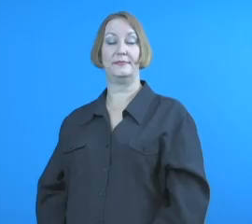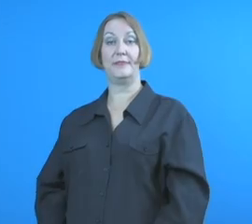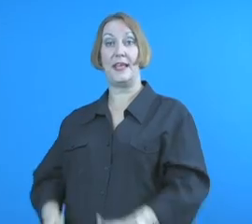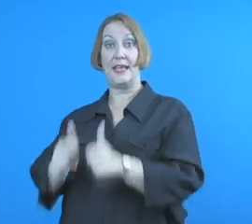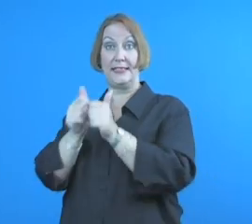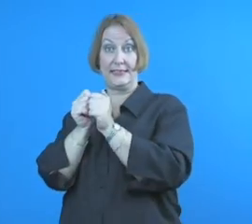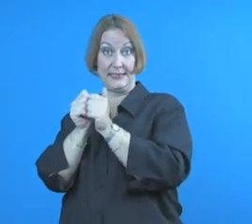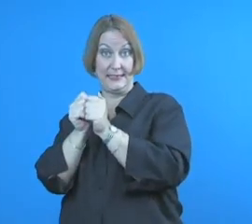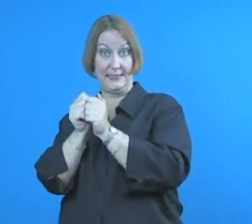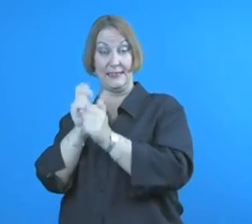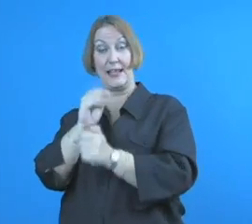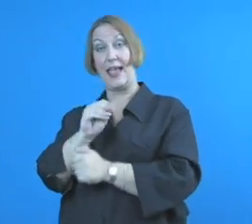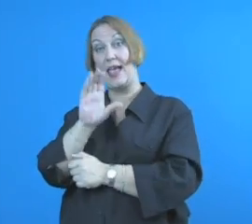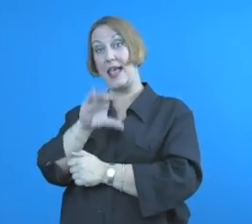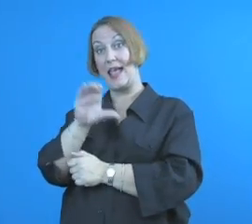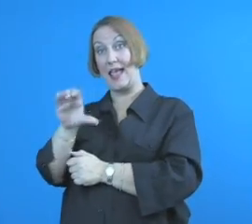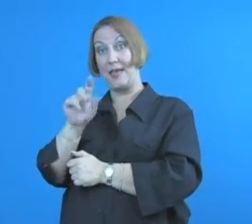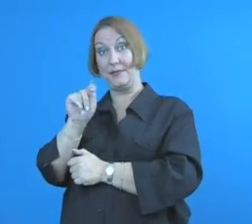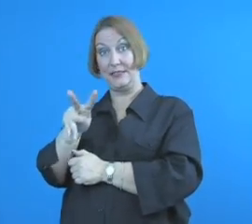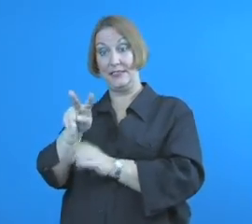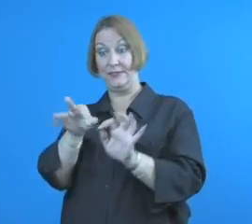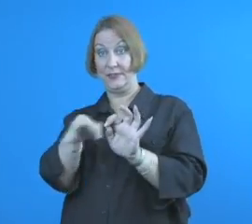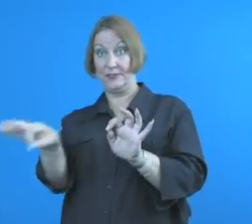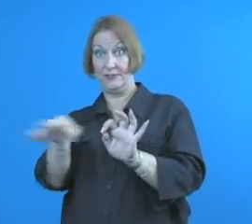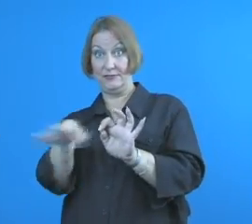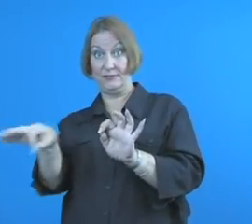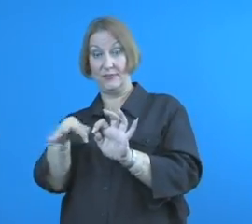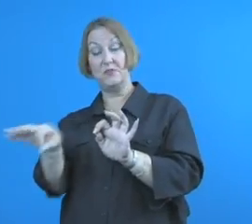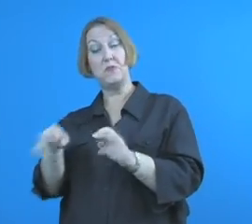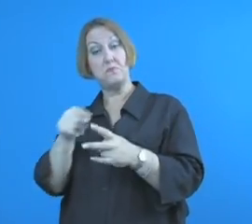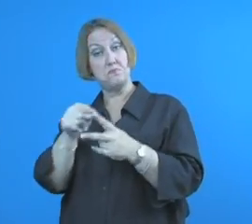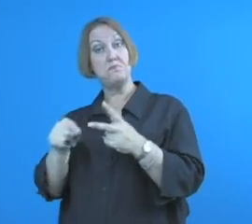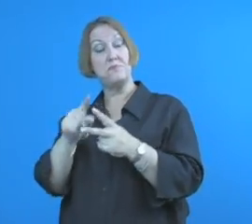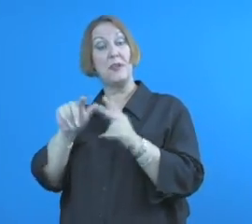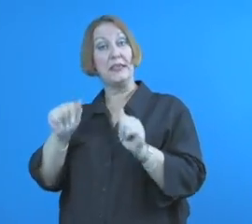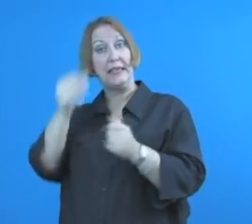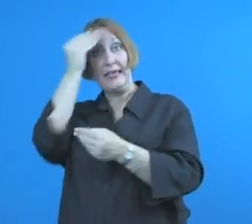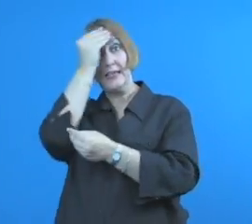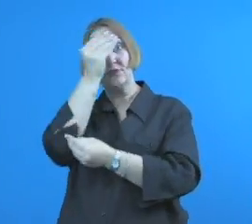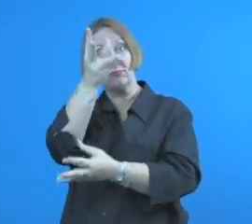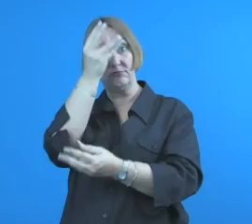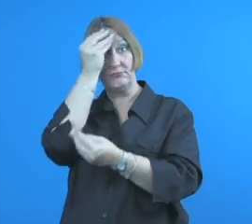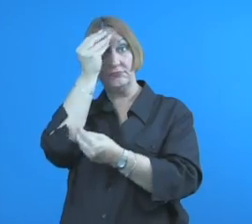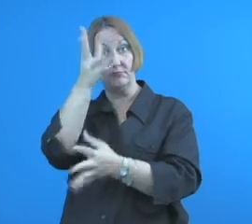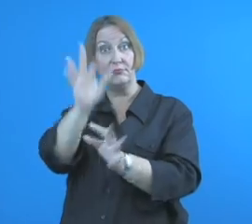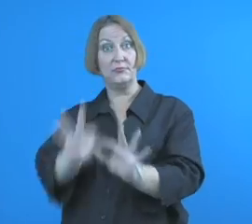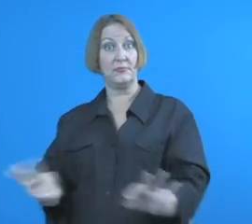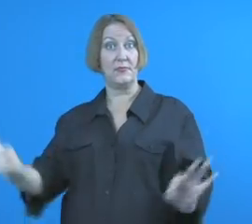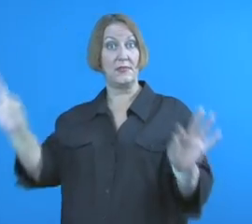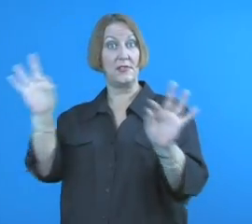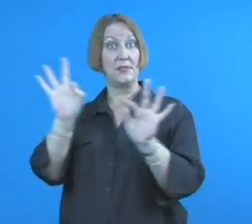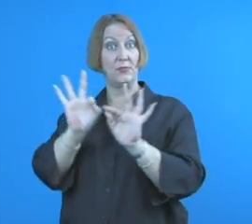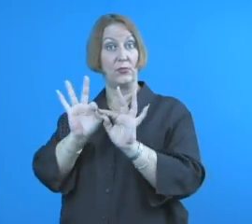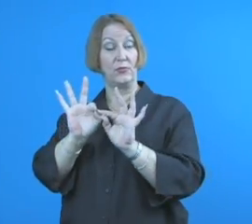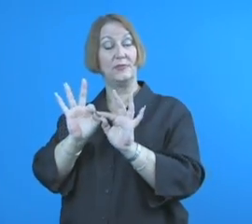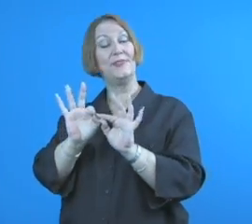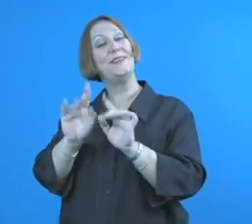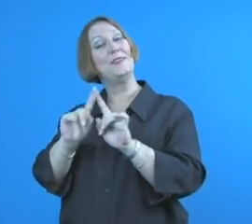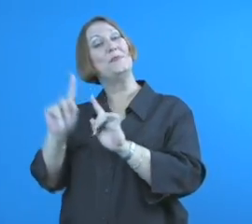Text messaging and closed captioning are options that can be used to relay important information to people who are hard of hearing and whose